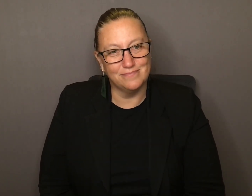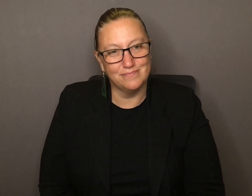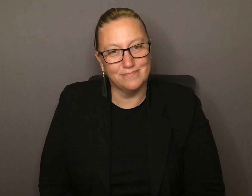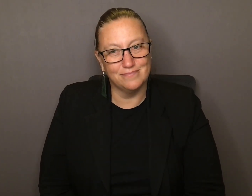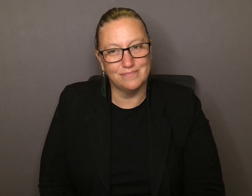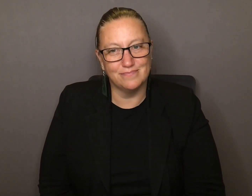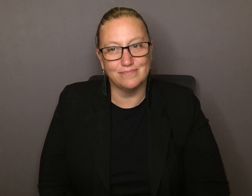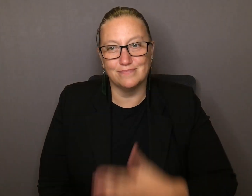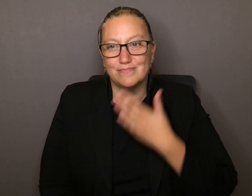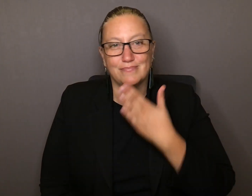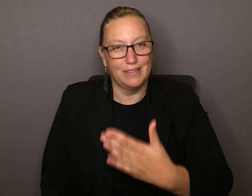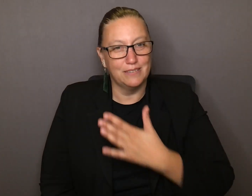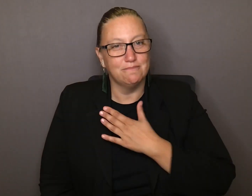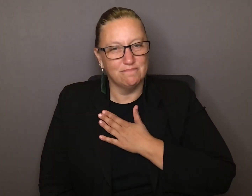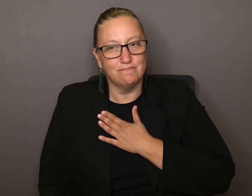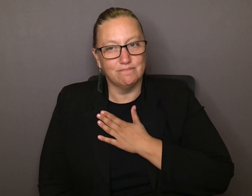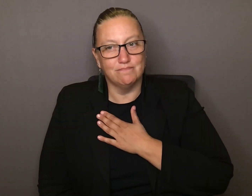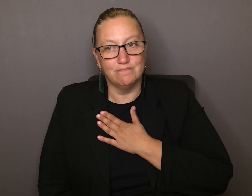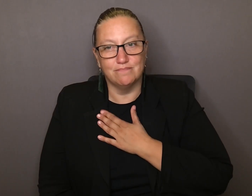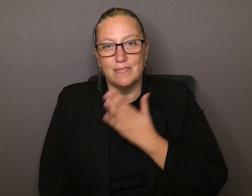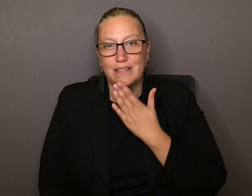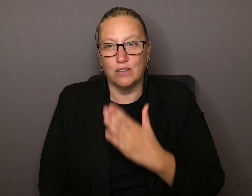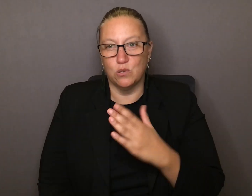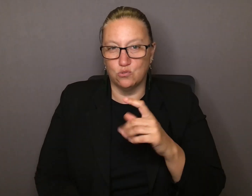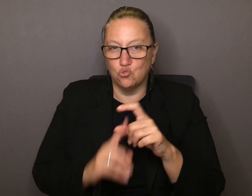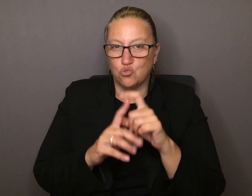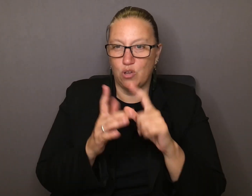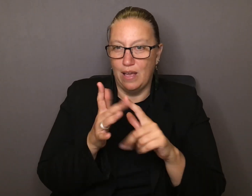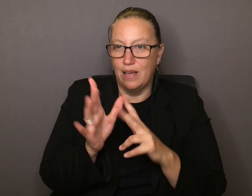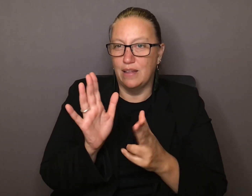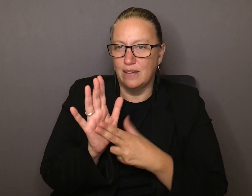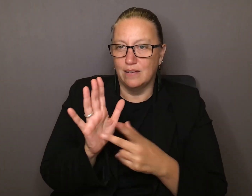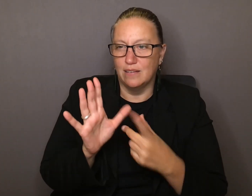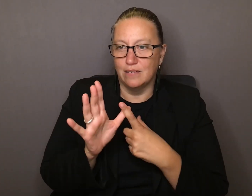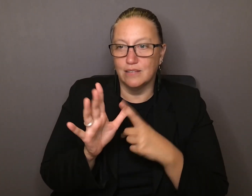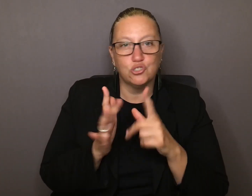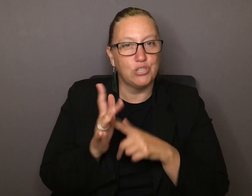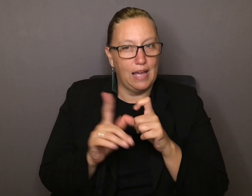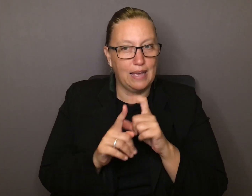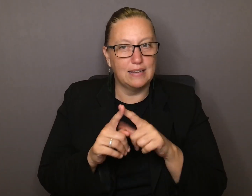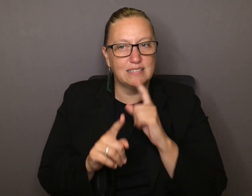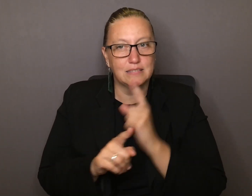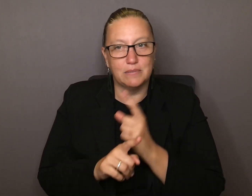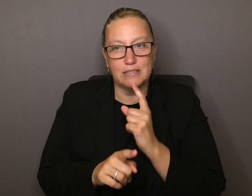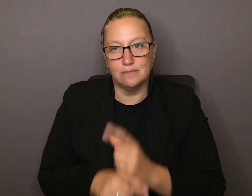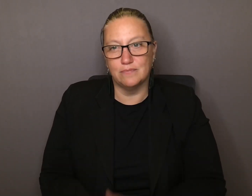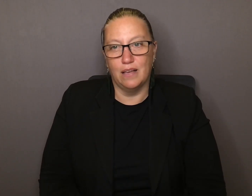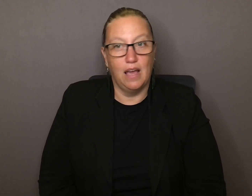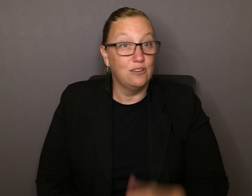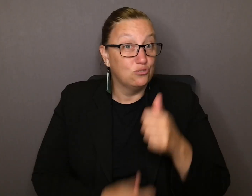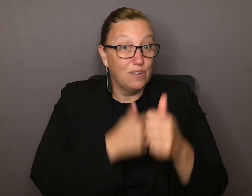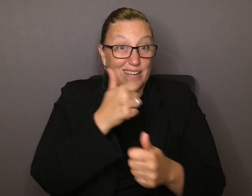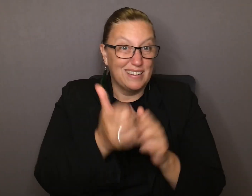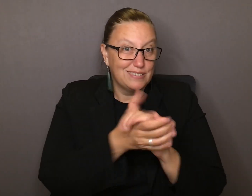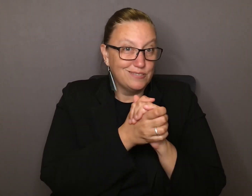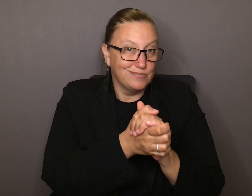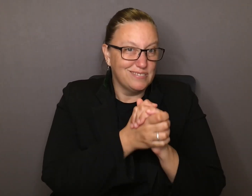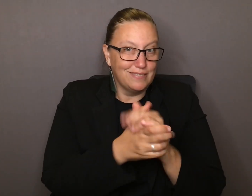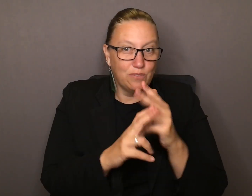Oh, thank you, Diana. Jade speaking. And congratulations on your PhD.